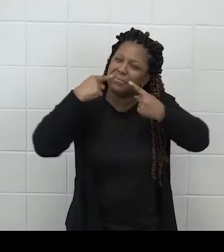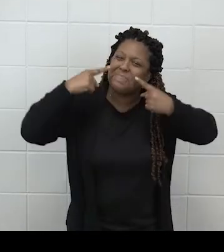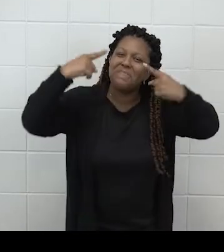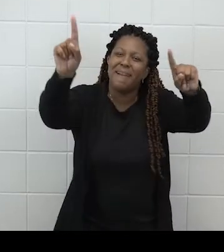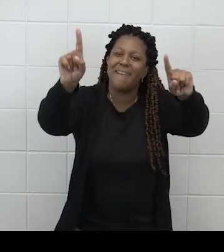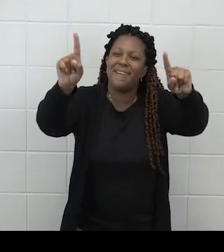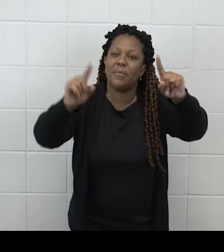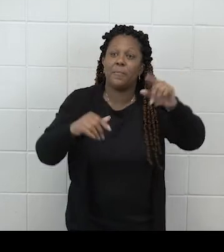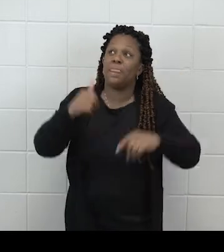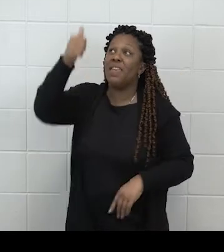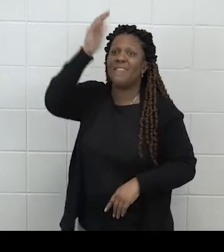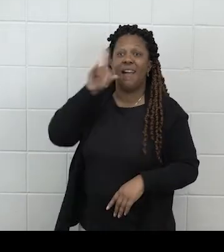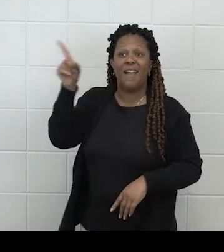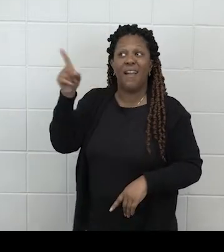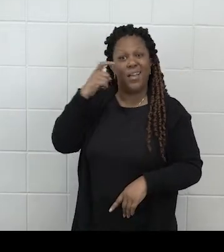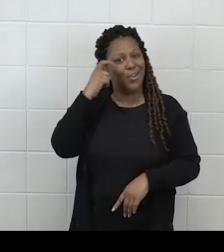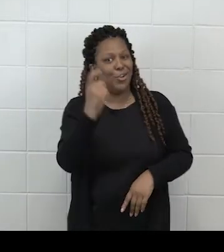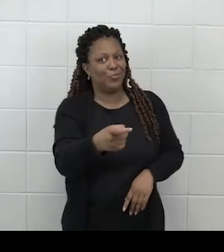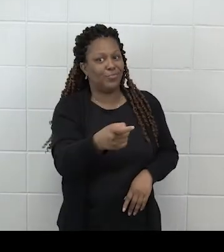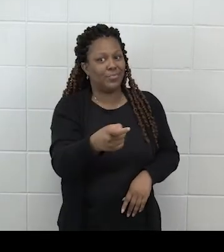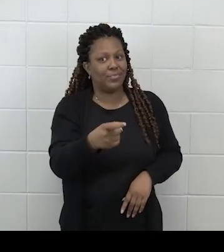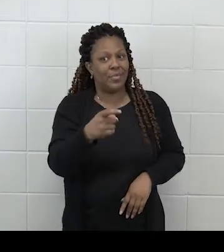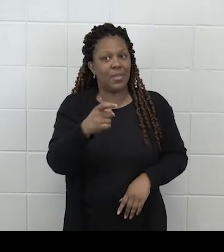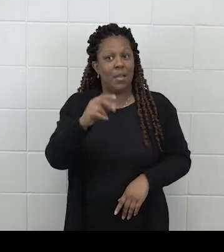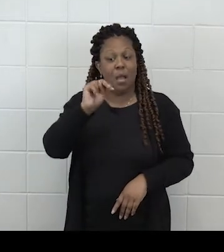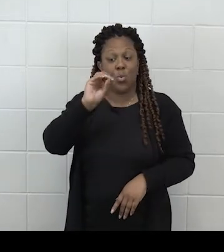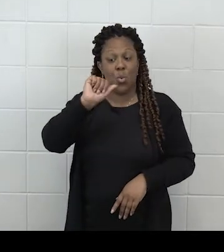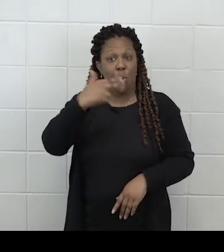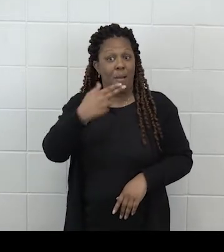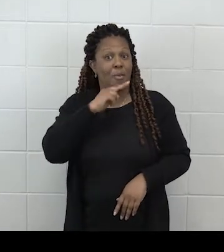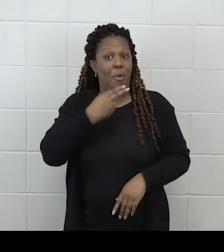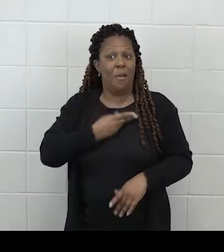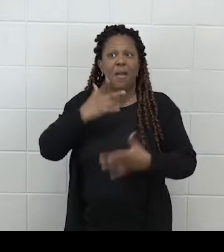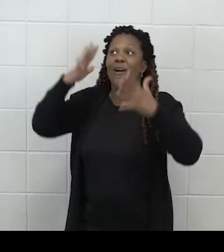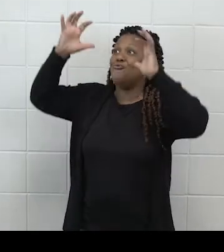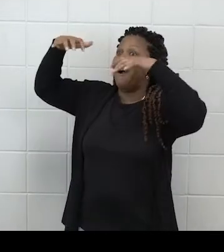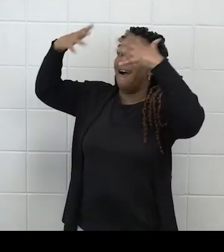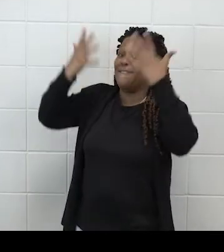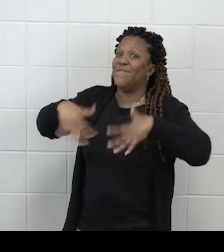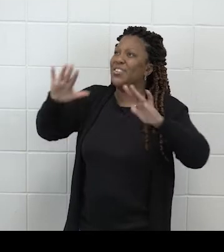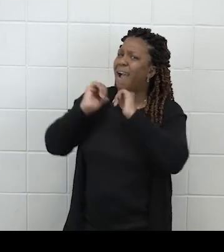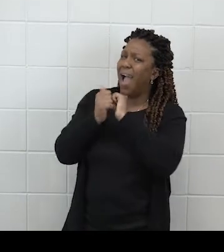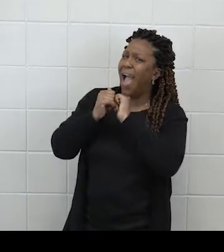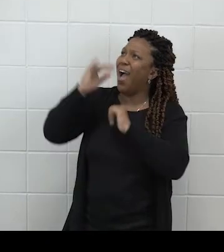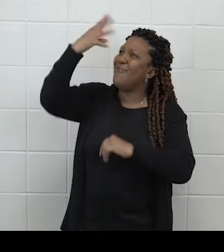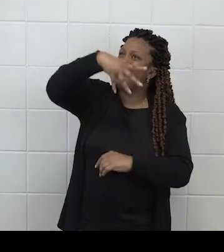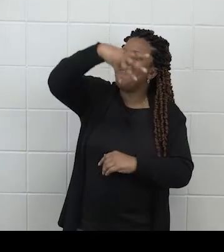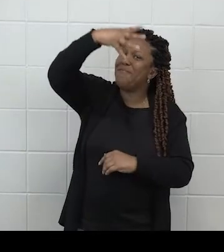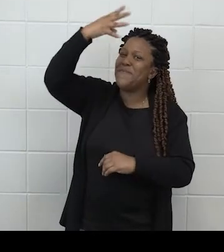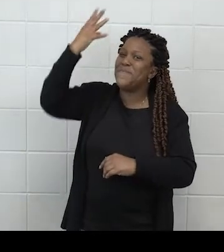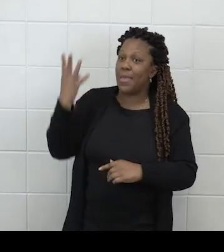rainbow sign. No more water, it's fire this time. Love like fire.